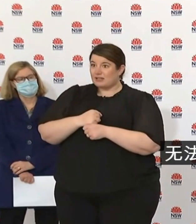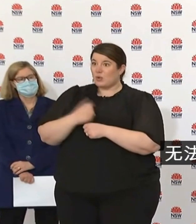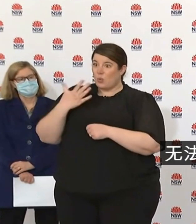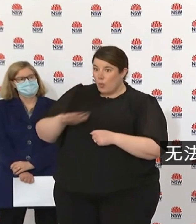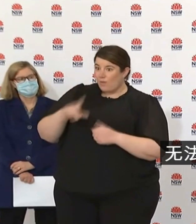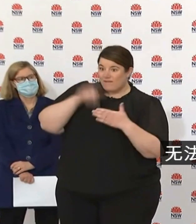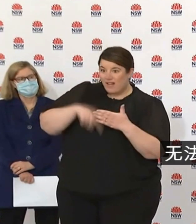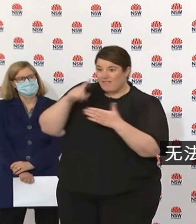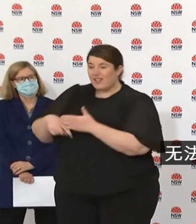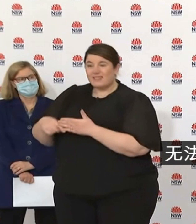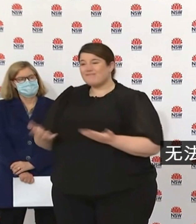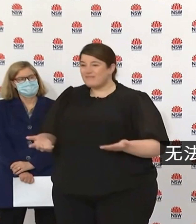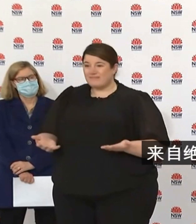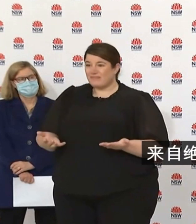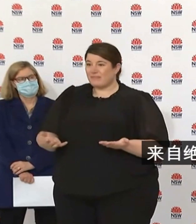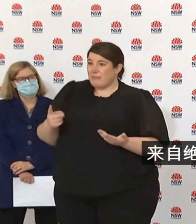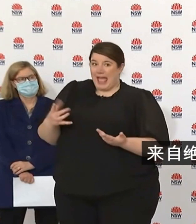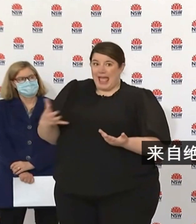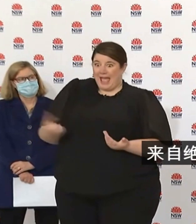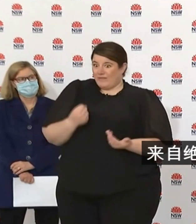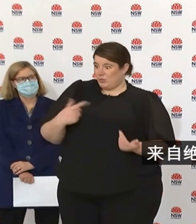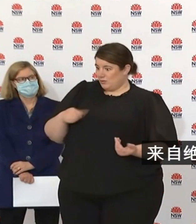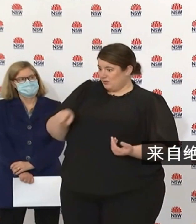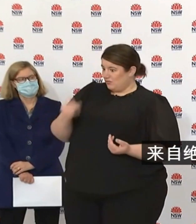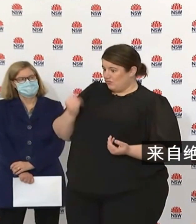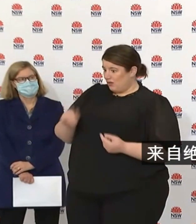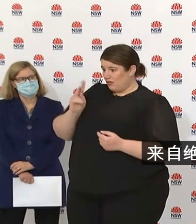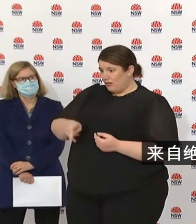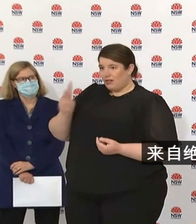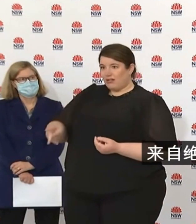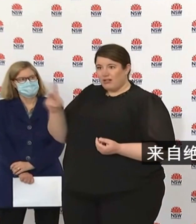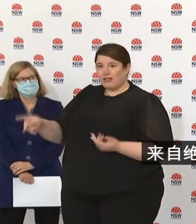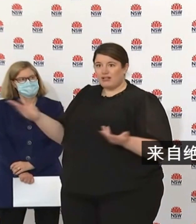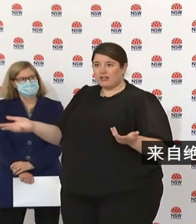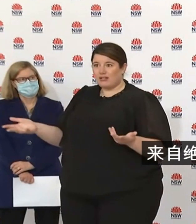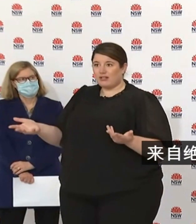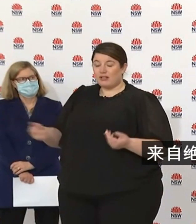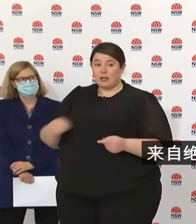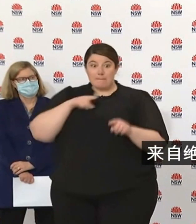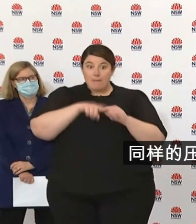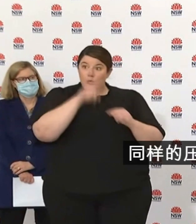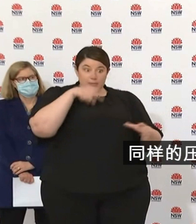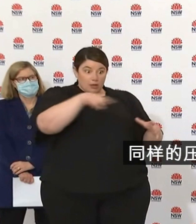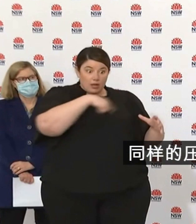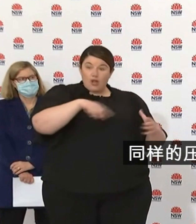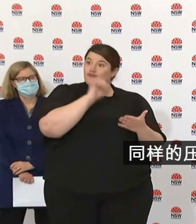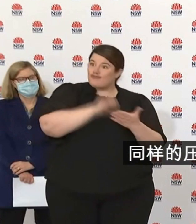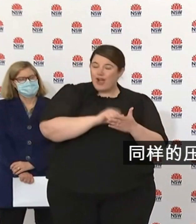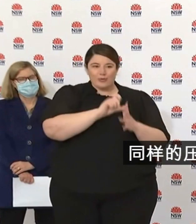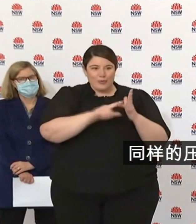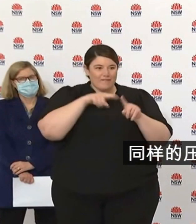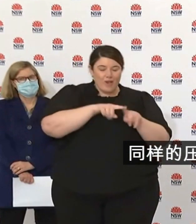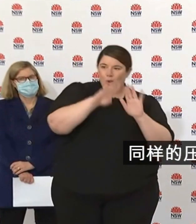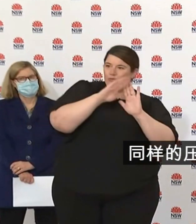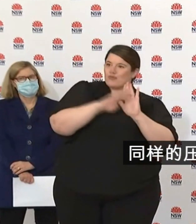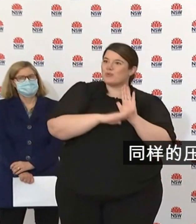enough. But it's quite clear from the overwhelming number of people that are doing the right thing, that same